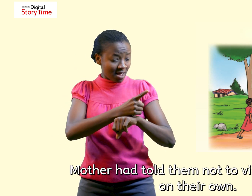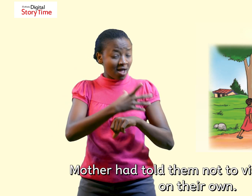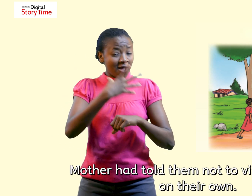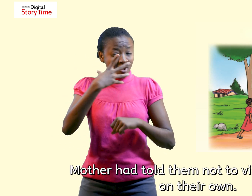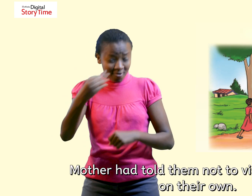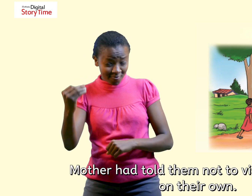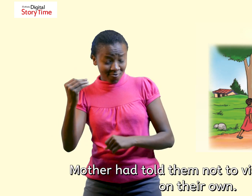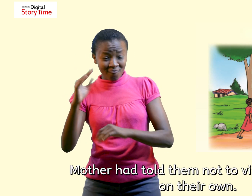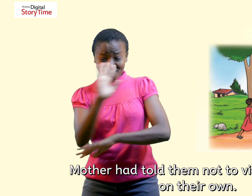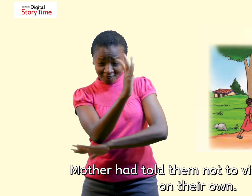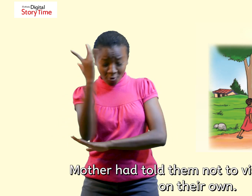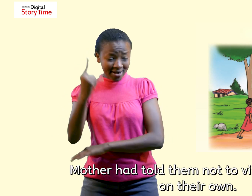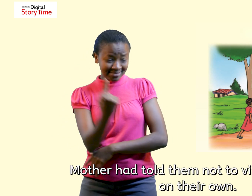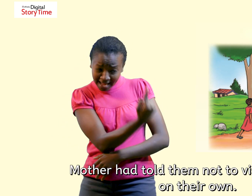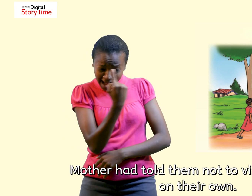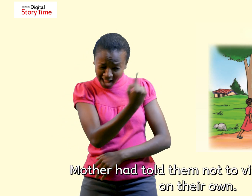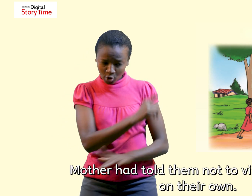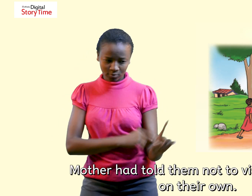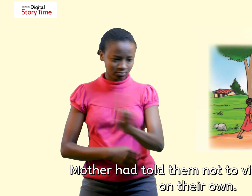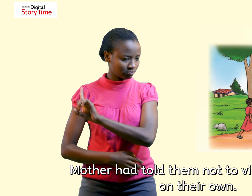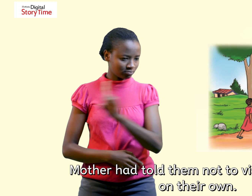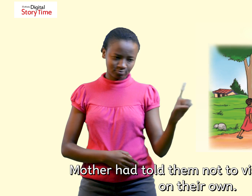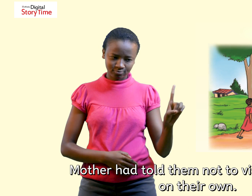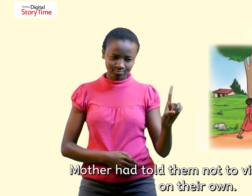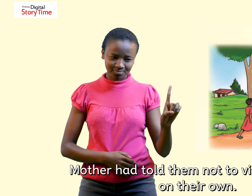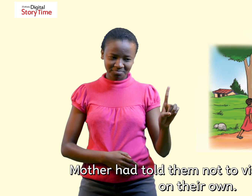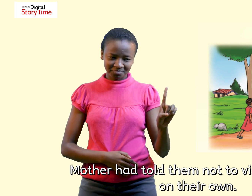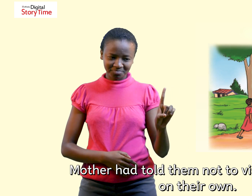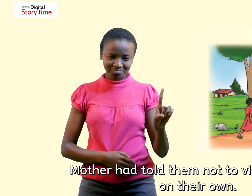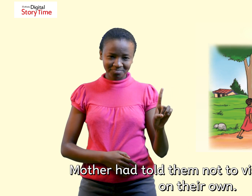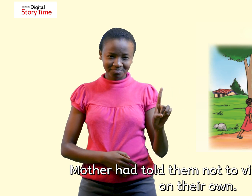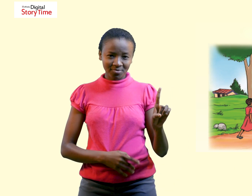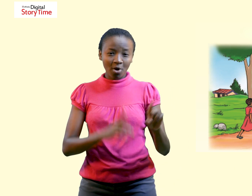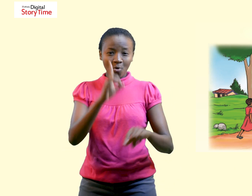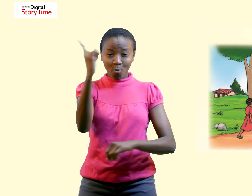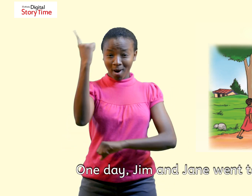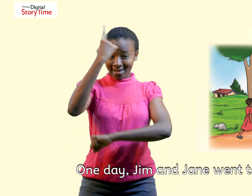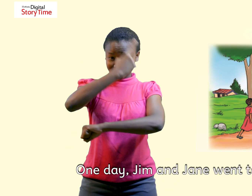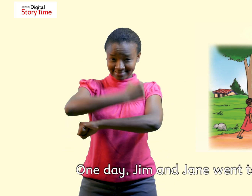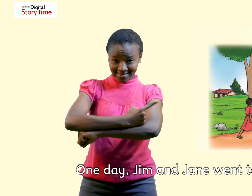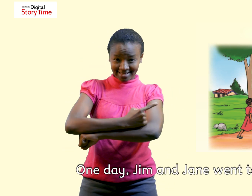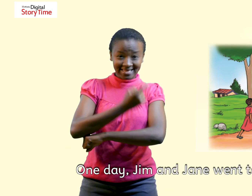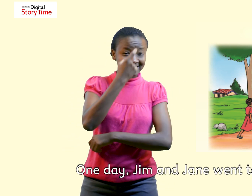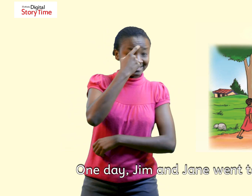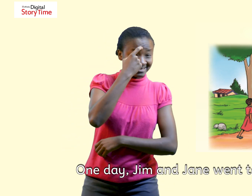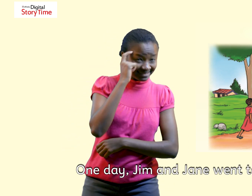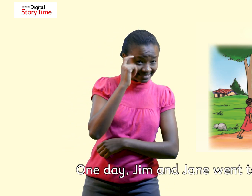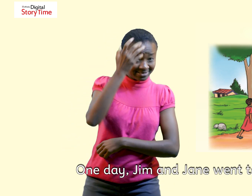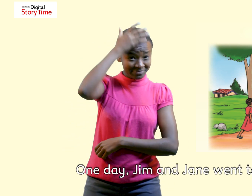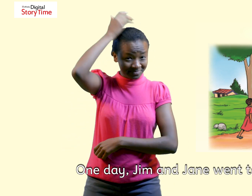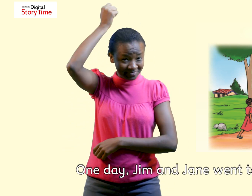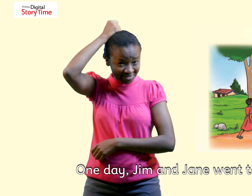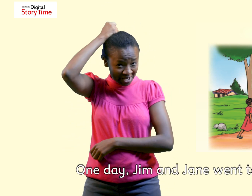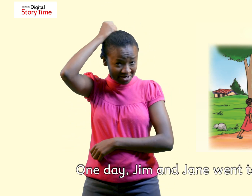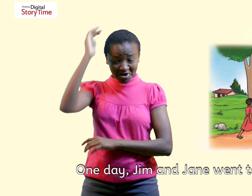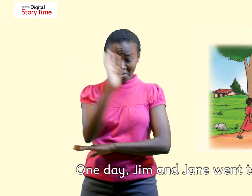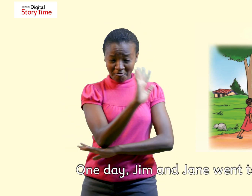Mother had told them not to visit the forest on their own. One day, Jim and Jen went to